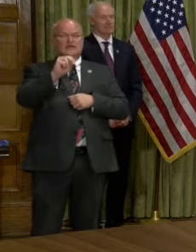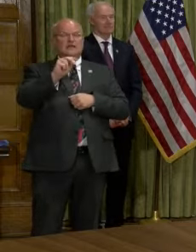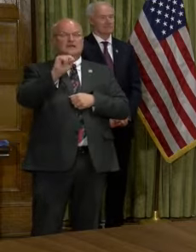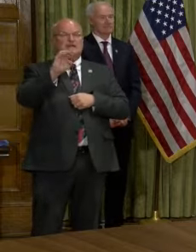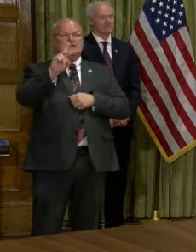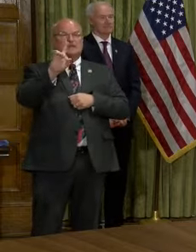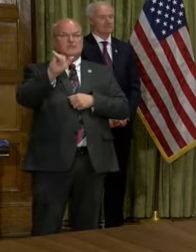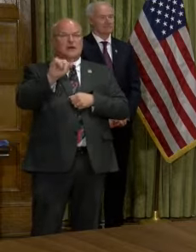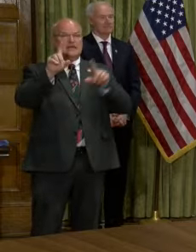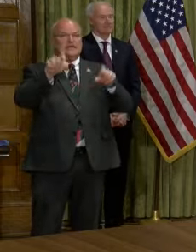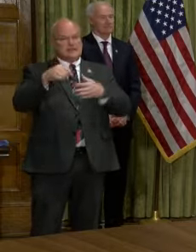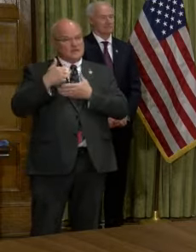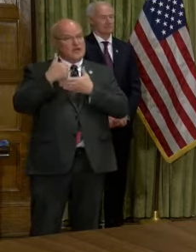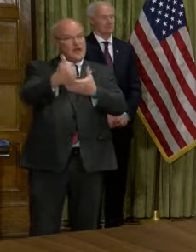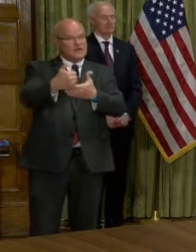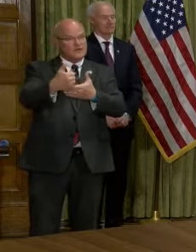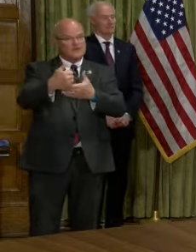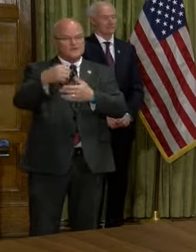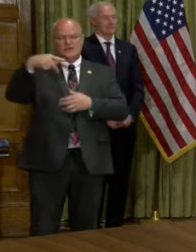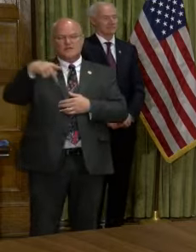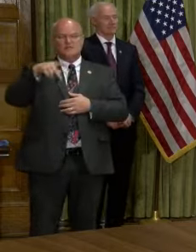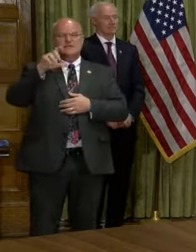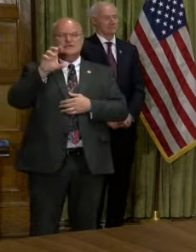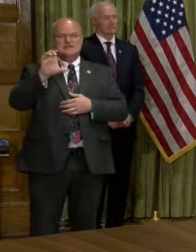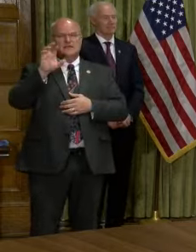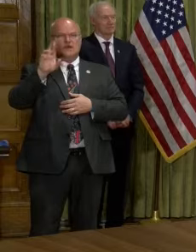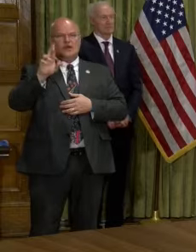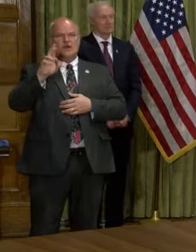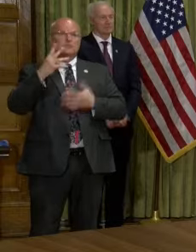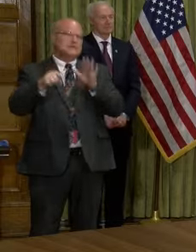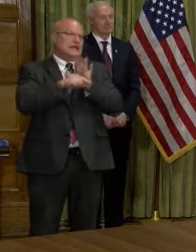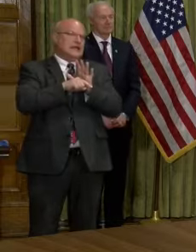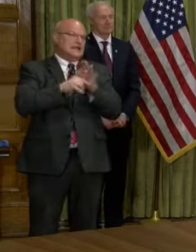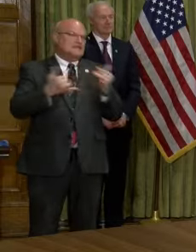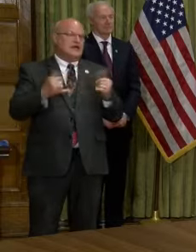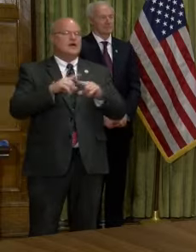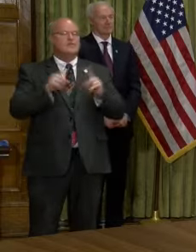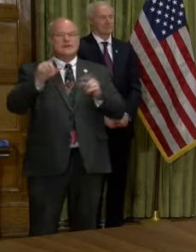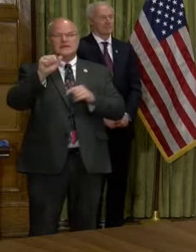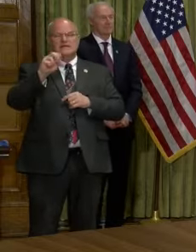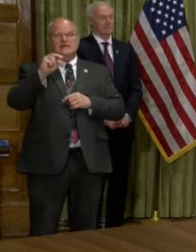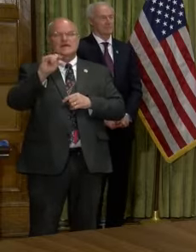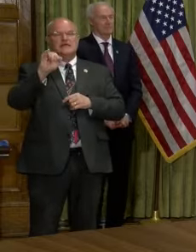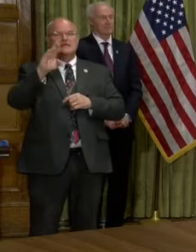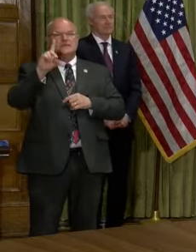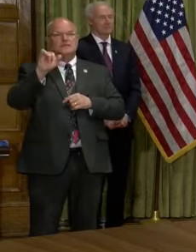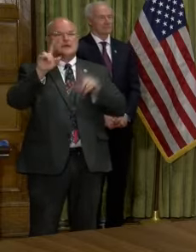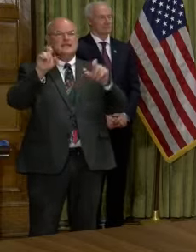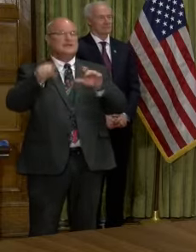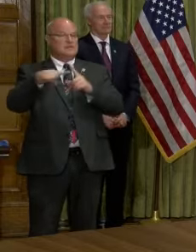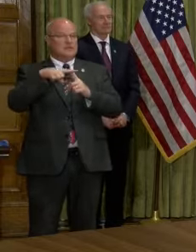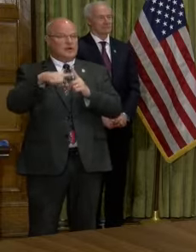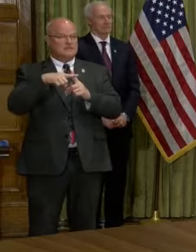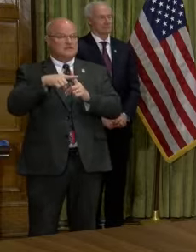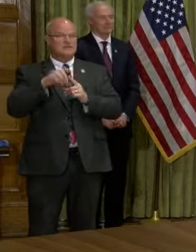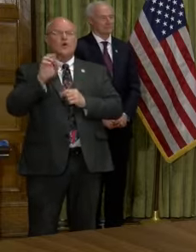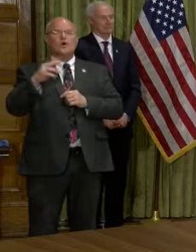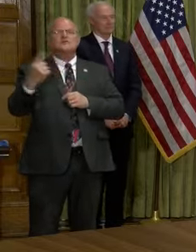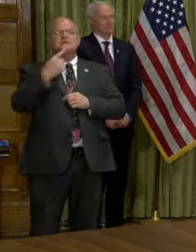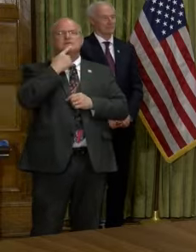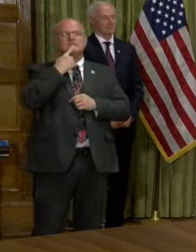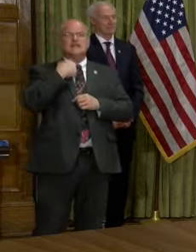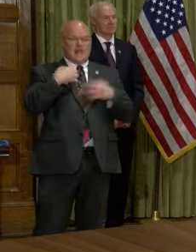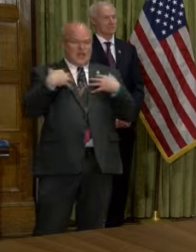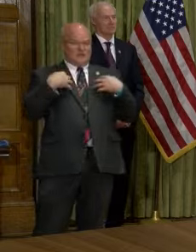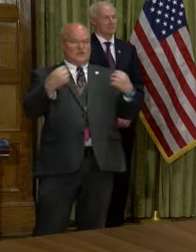helpful in that setting. A PCR test by now would probably be negative, but an antibody test would be positive. Or if someone said,